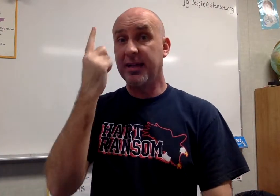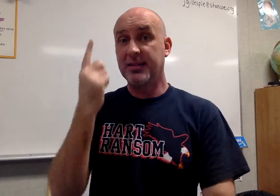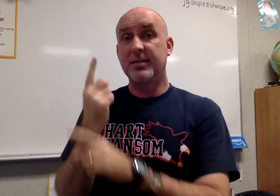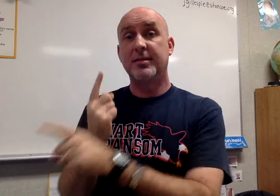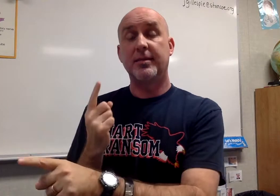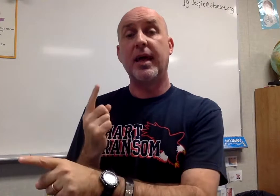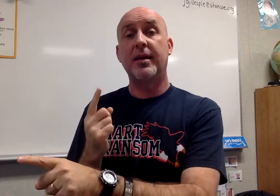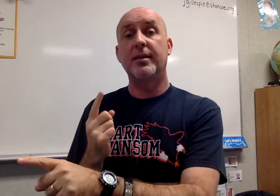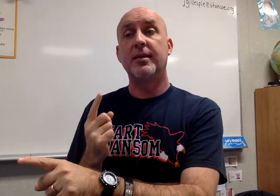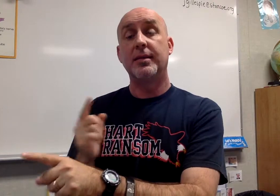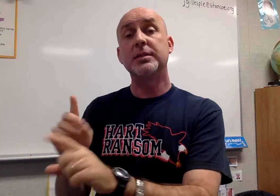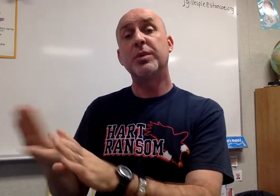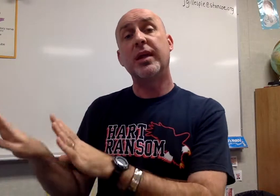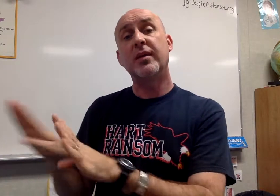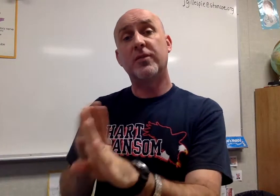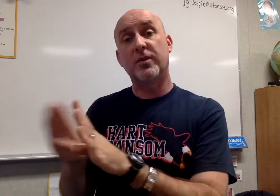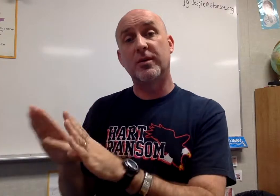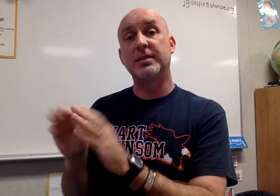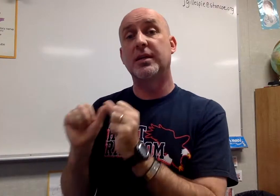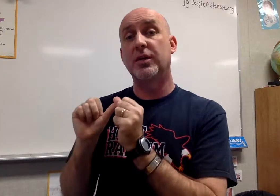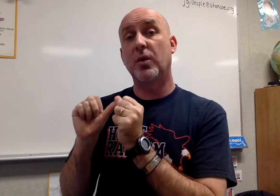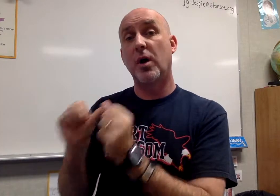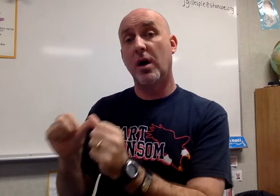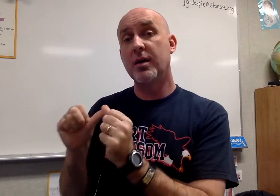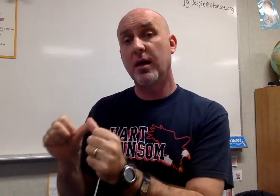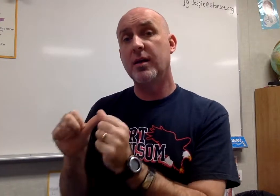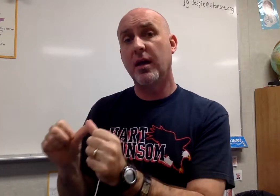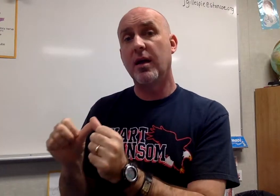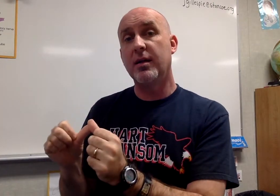understands that this behavior is going to go on and on